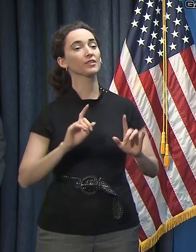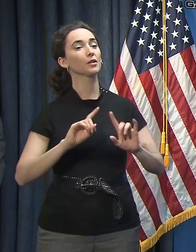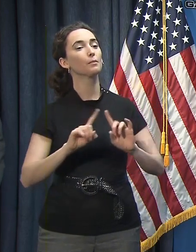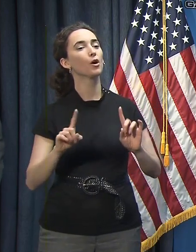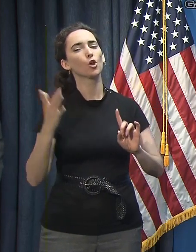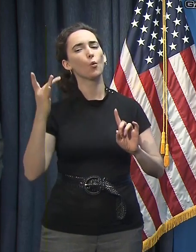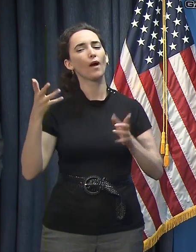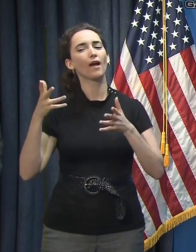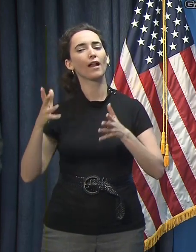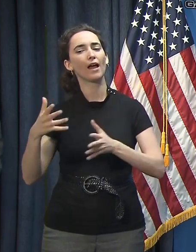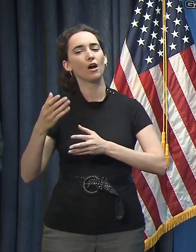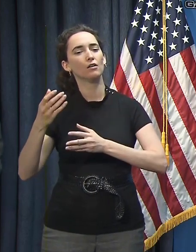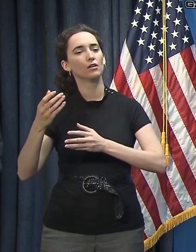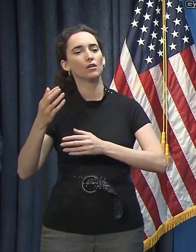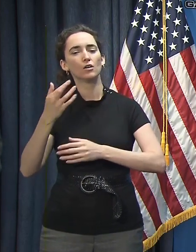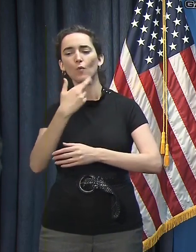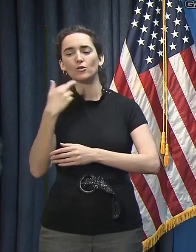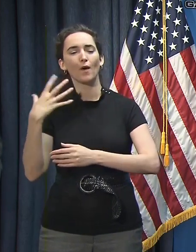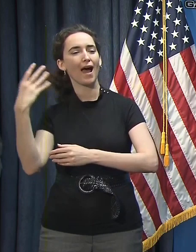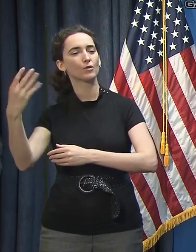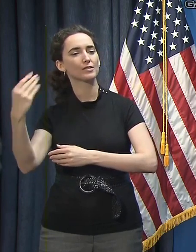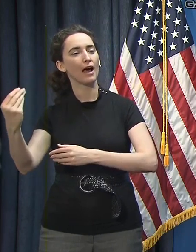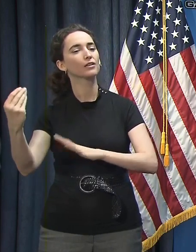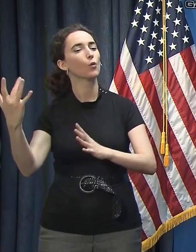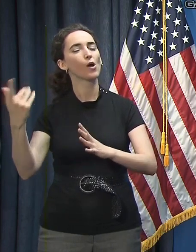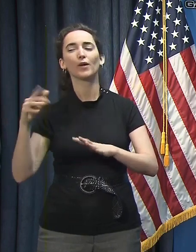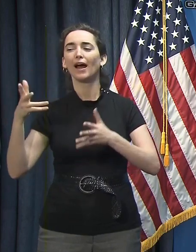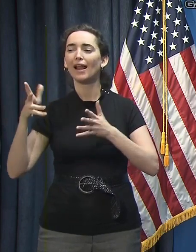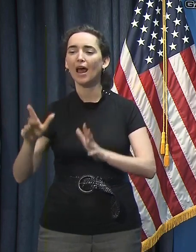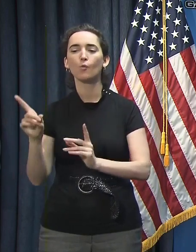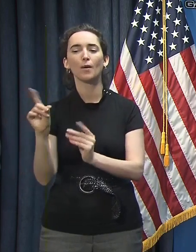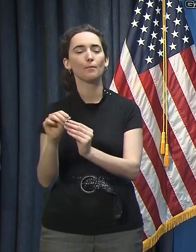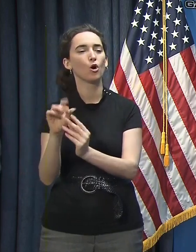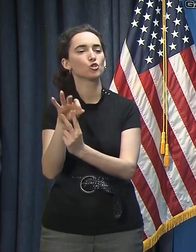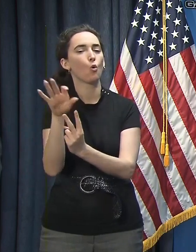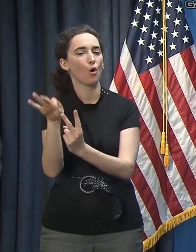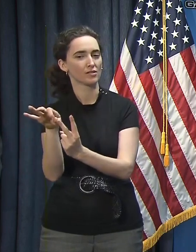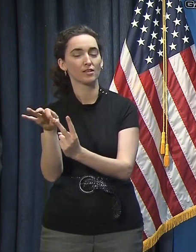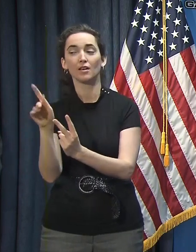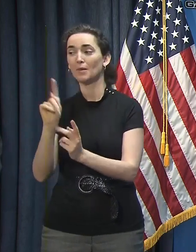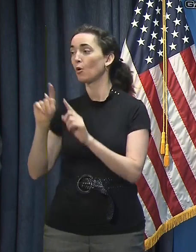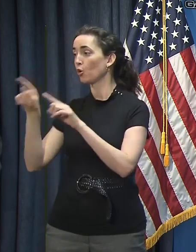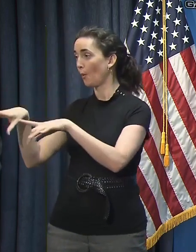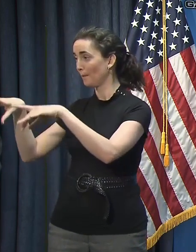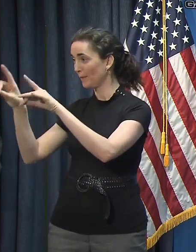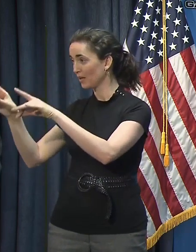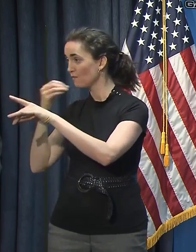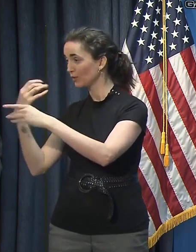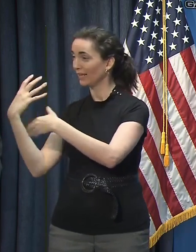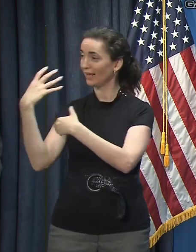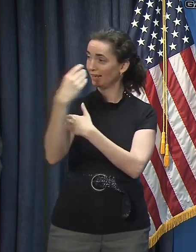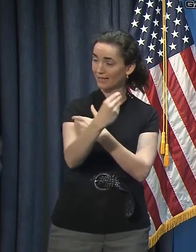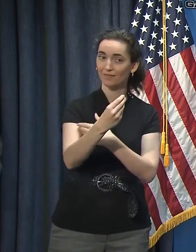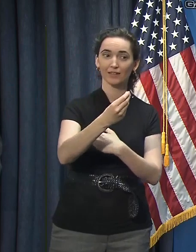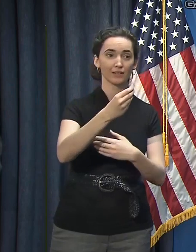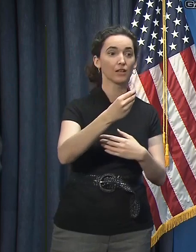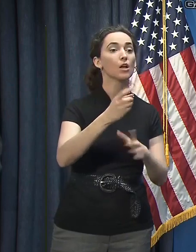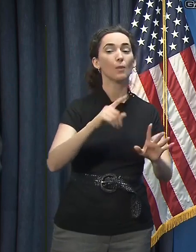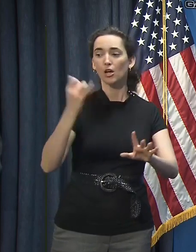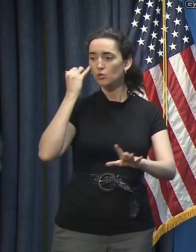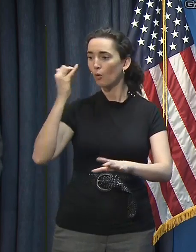option, and that is for individuals who are going to a restaurant to pick up a meal and leave, that if there is an outdoor